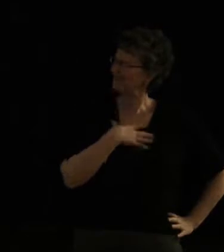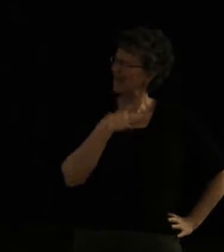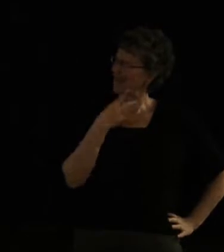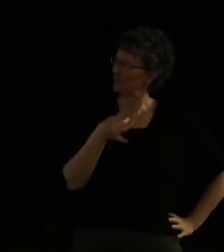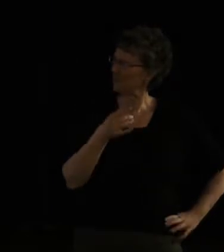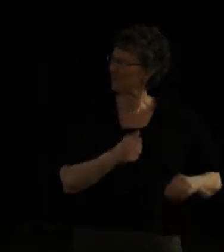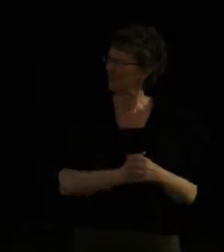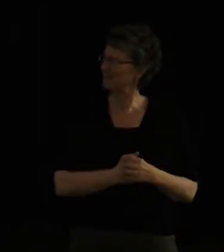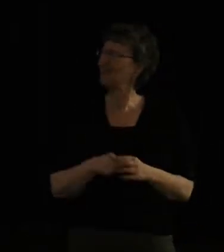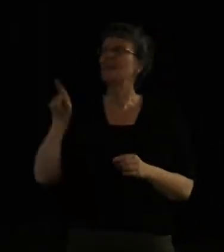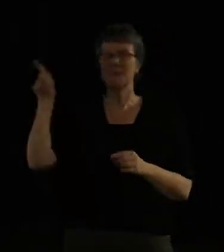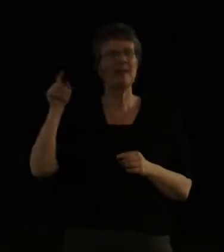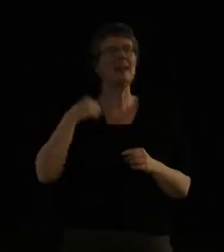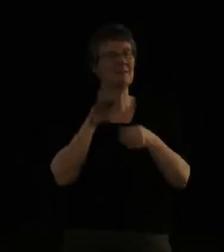not allowed to stand there.